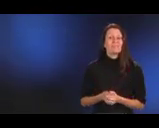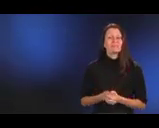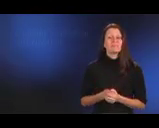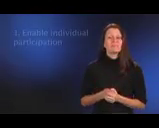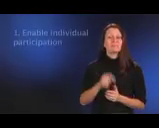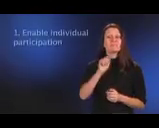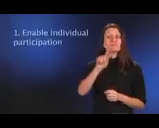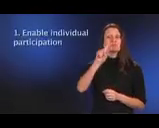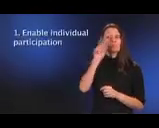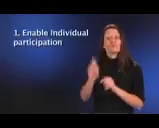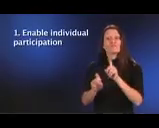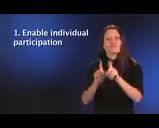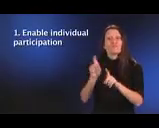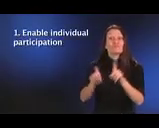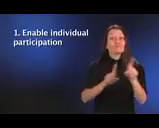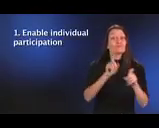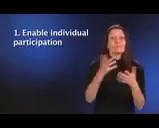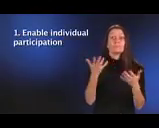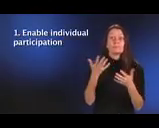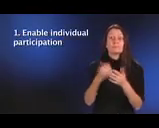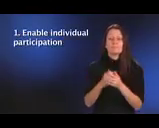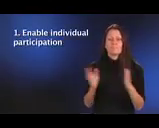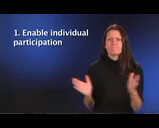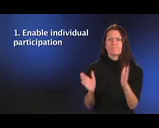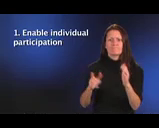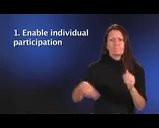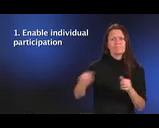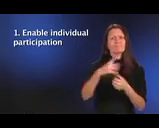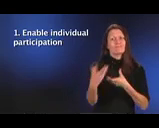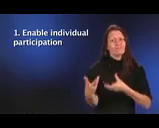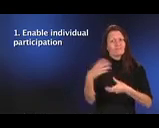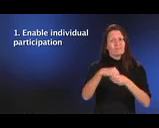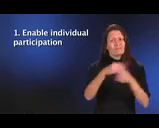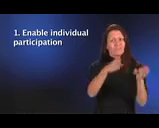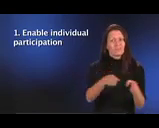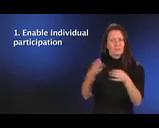Their questions enable individual participation,